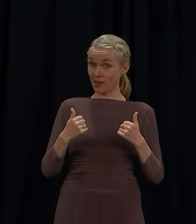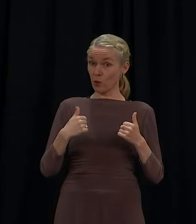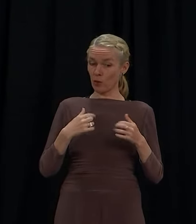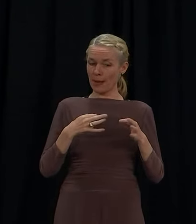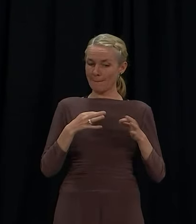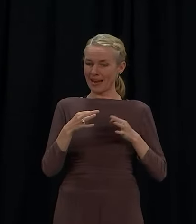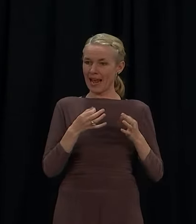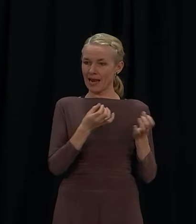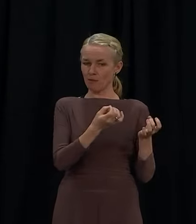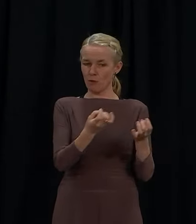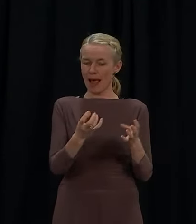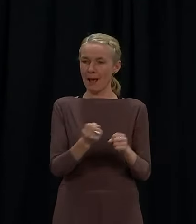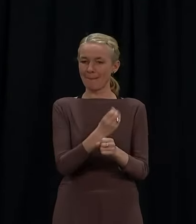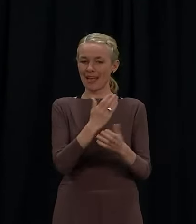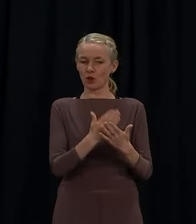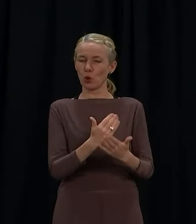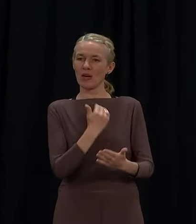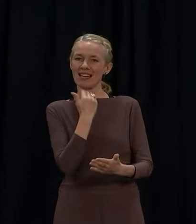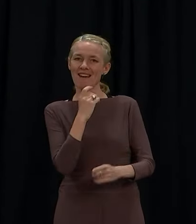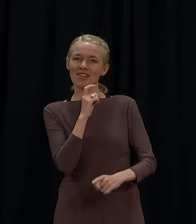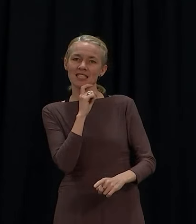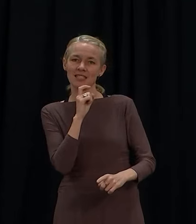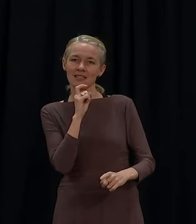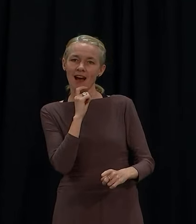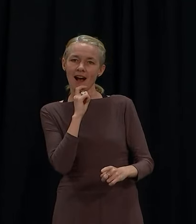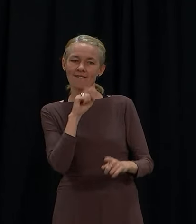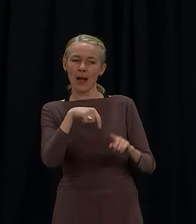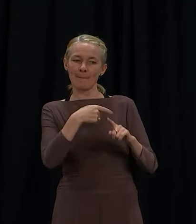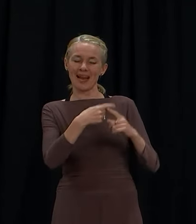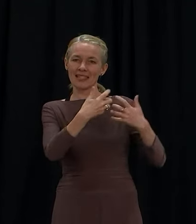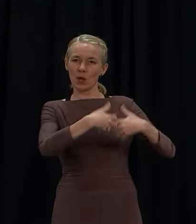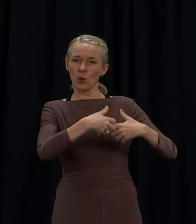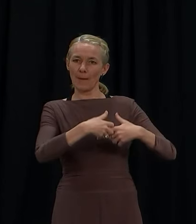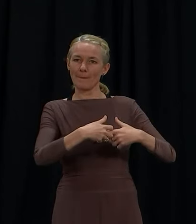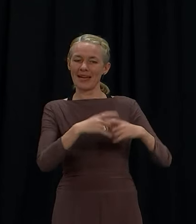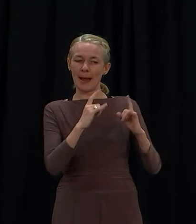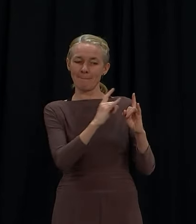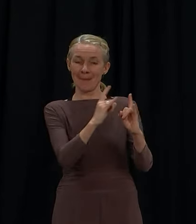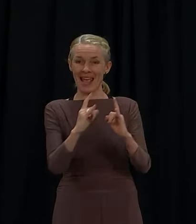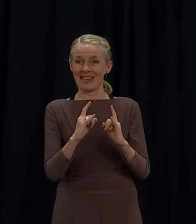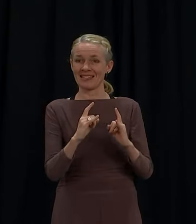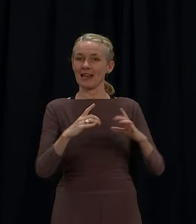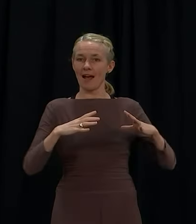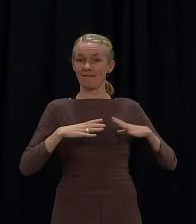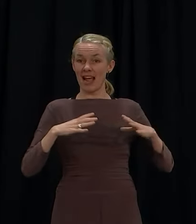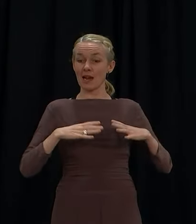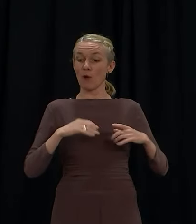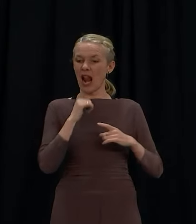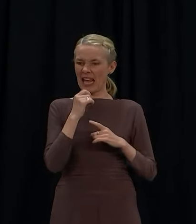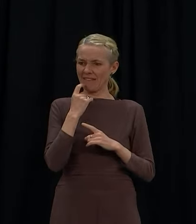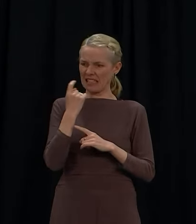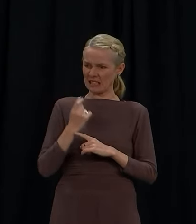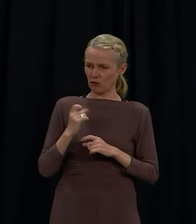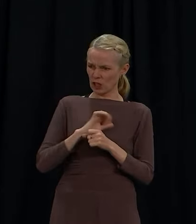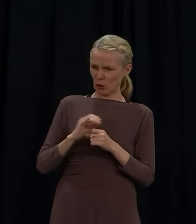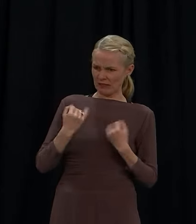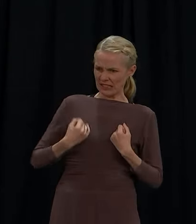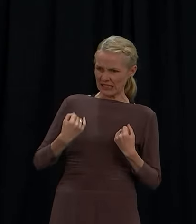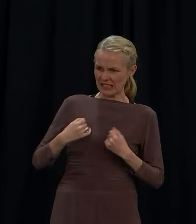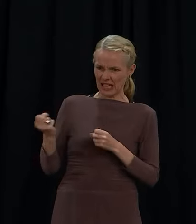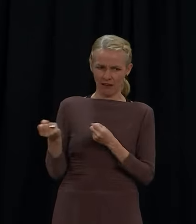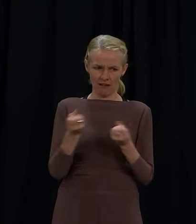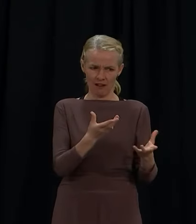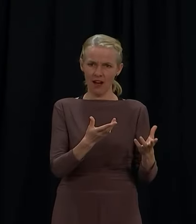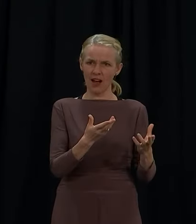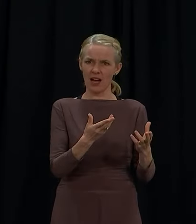as the facilities for intensive care provision. That is certainly part of the planning and is ongoing work with the DHBs. How